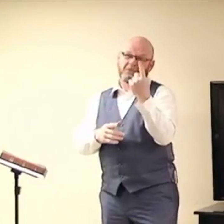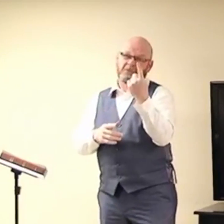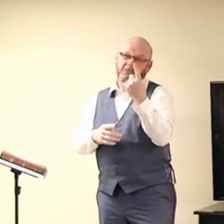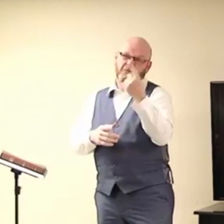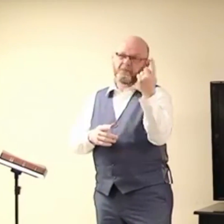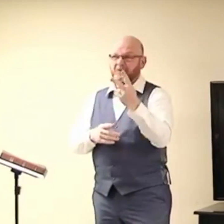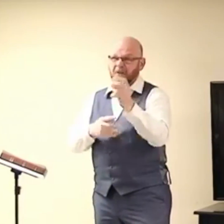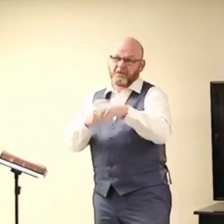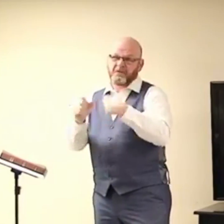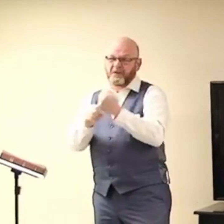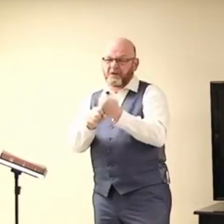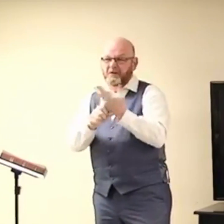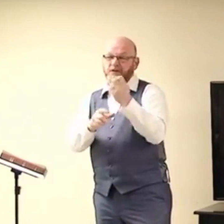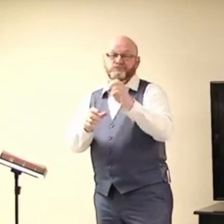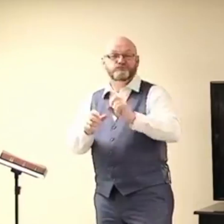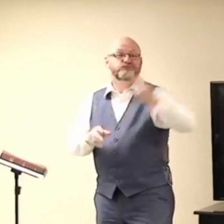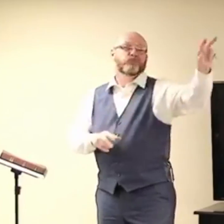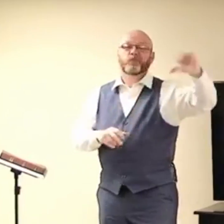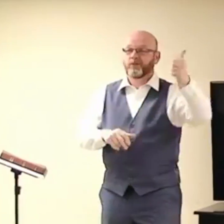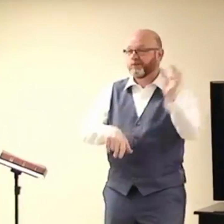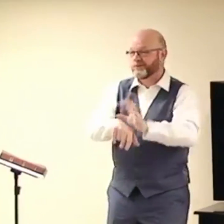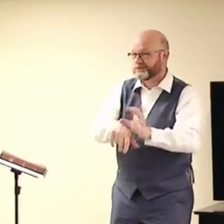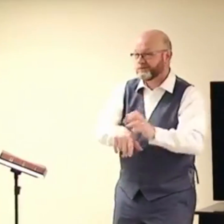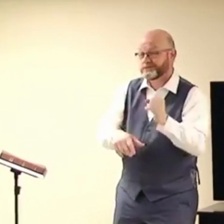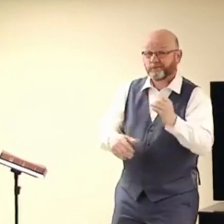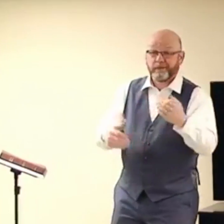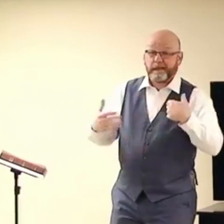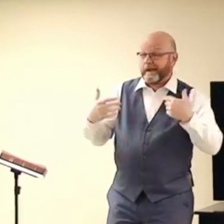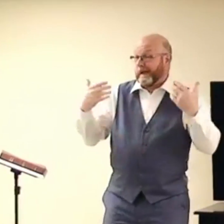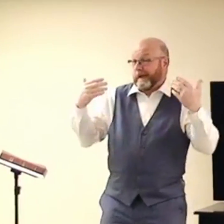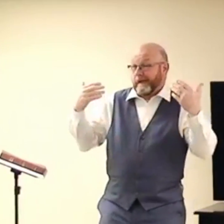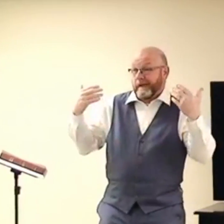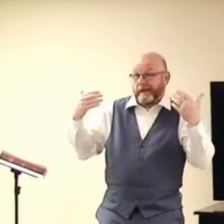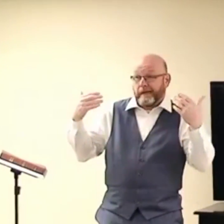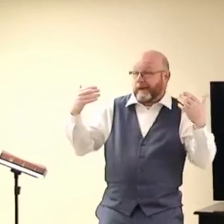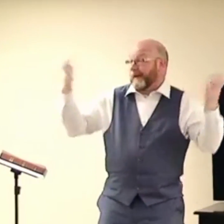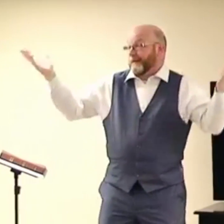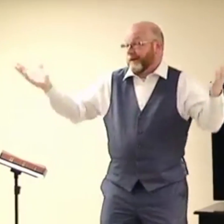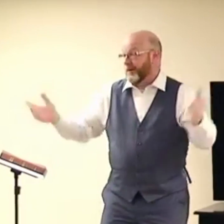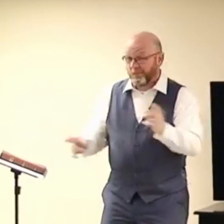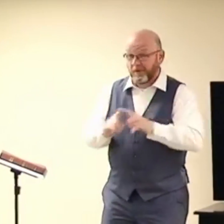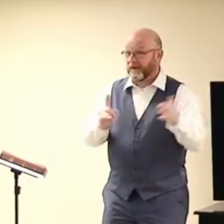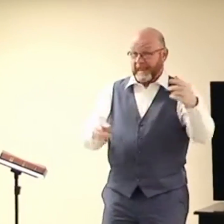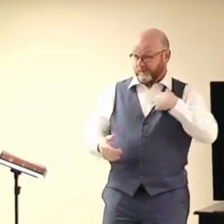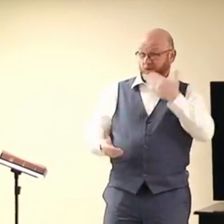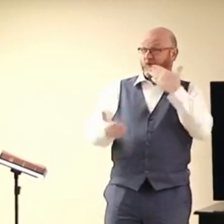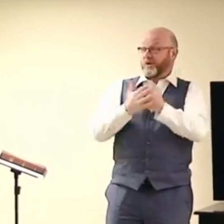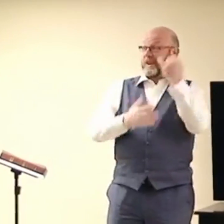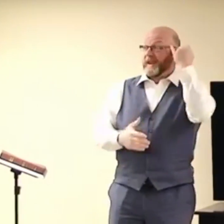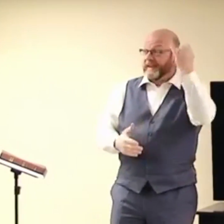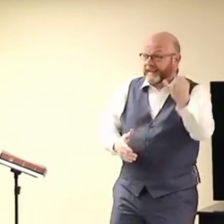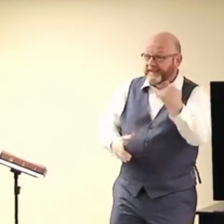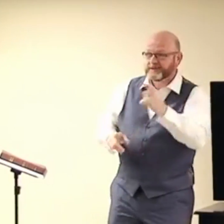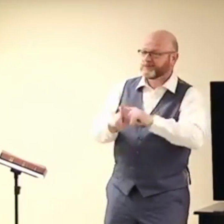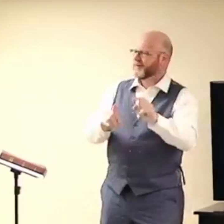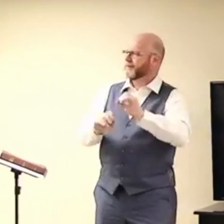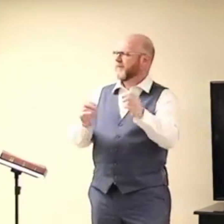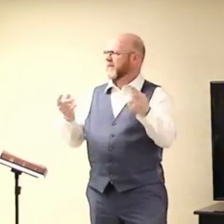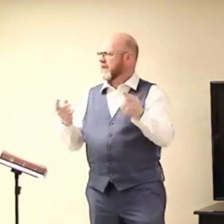I don't know, maybe, I don't know, a few years later he left and went to some other church. I don't know what happened to him after that. He was a